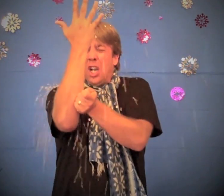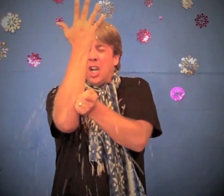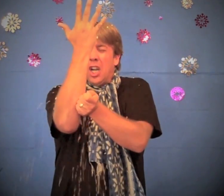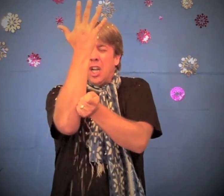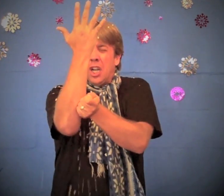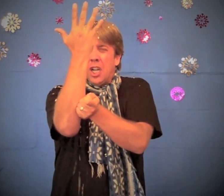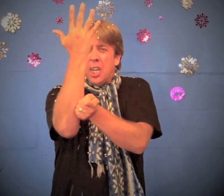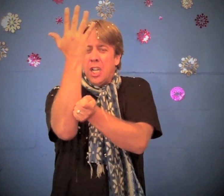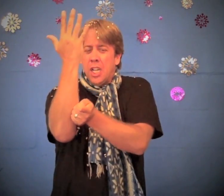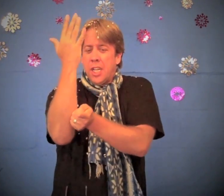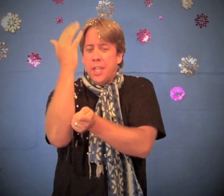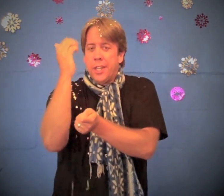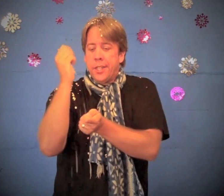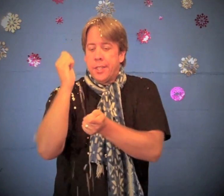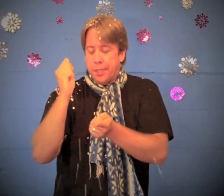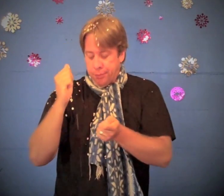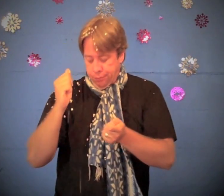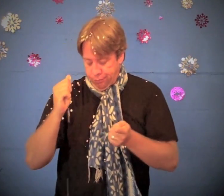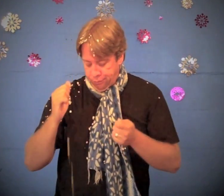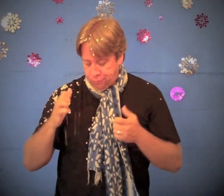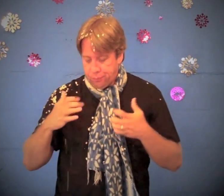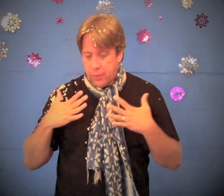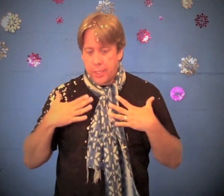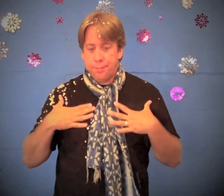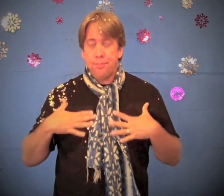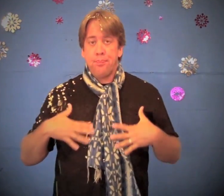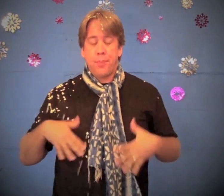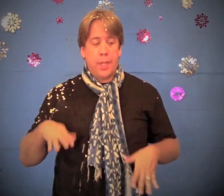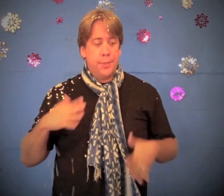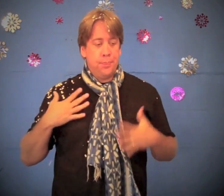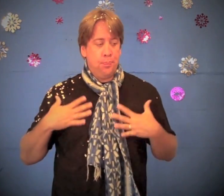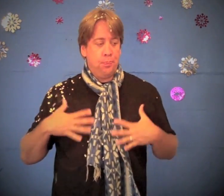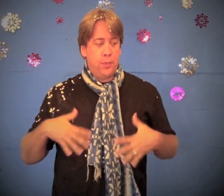Plop on top of Peter's head.